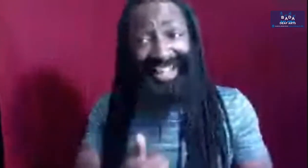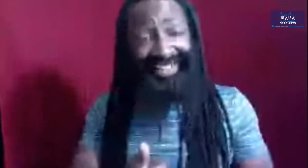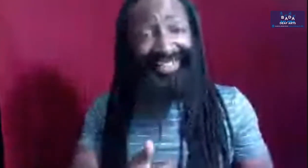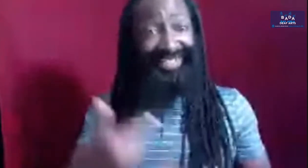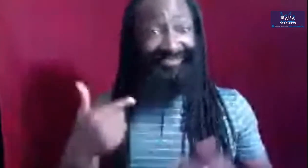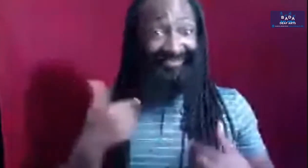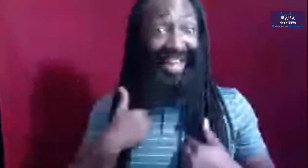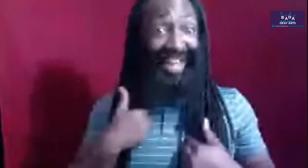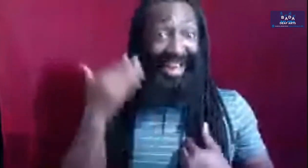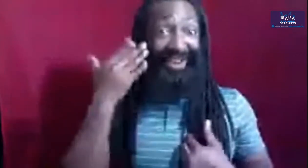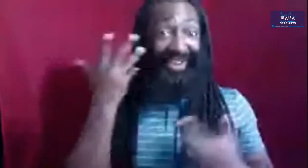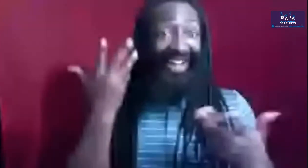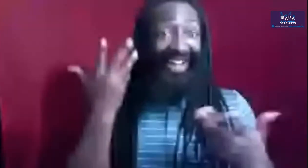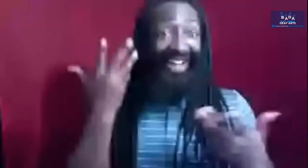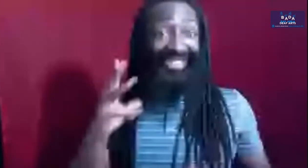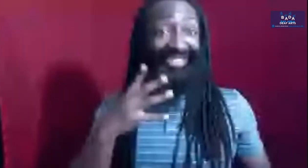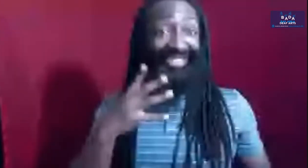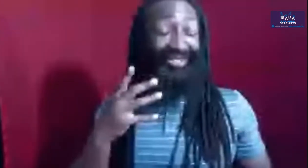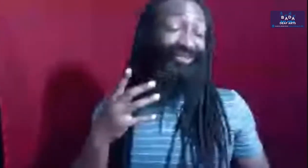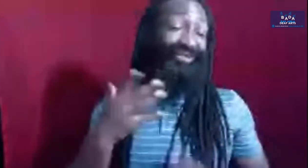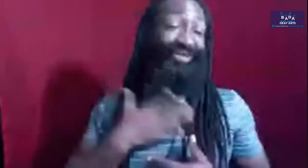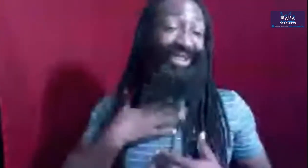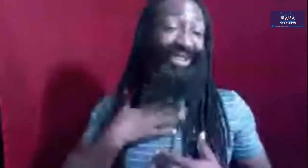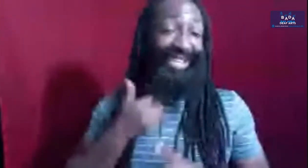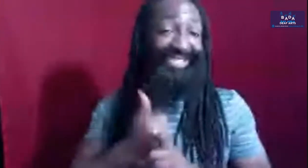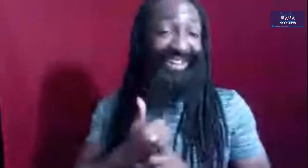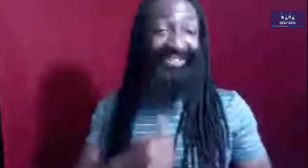You know, I really hope you enjoyed yourself today. I know I did.